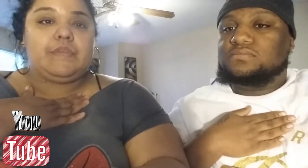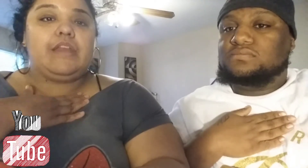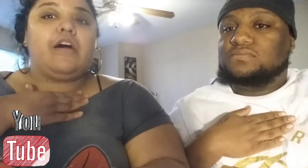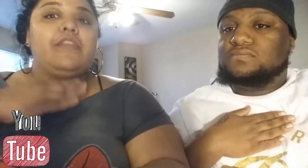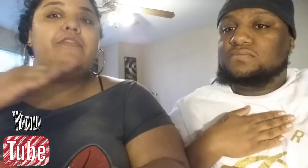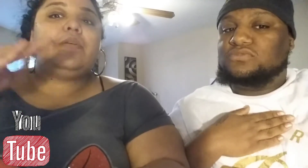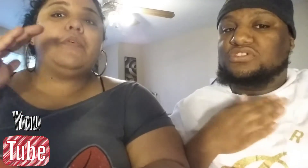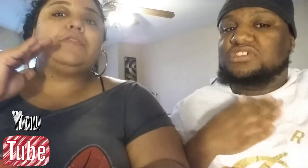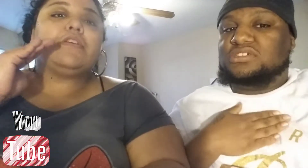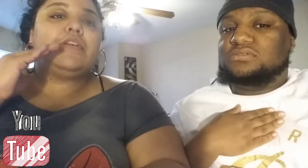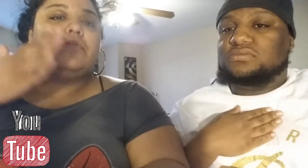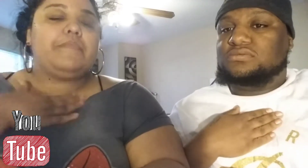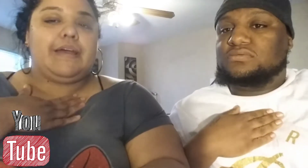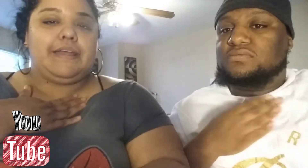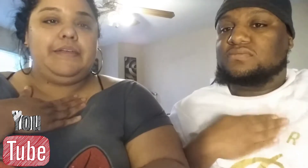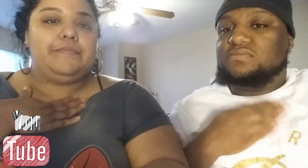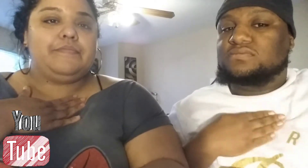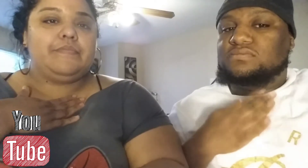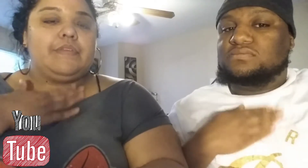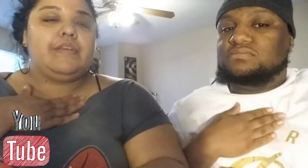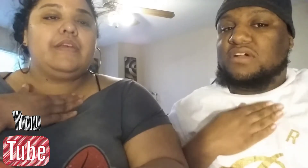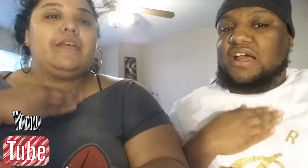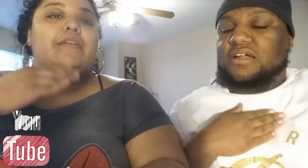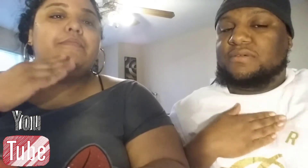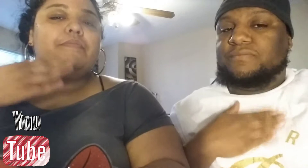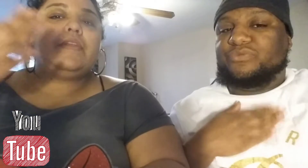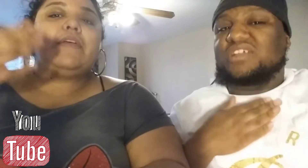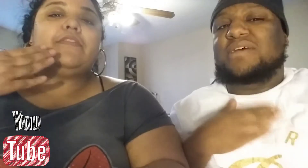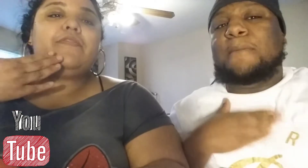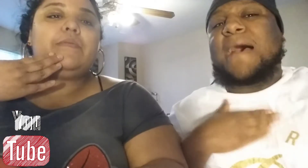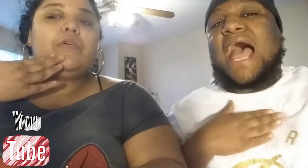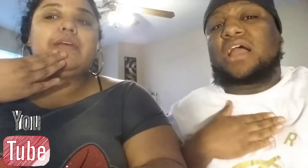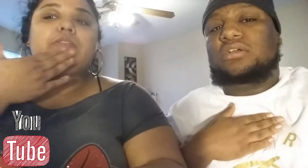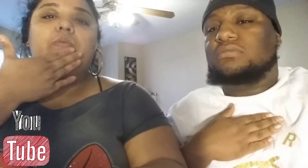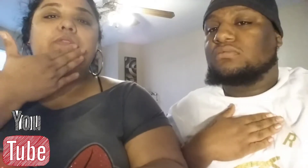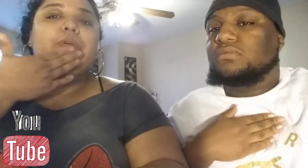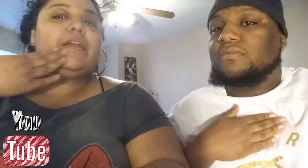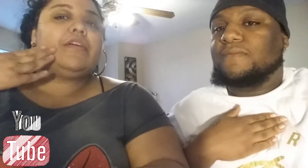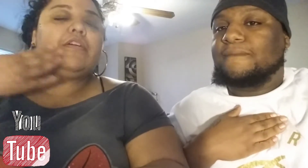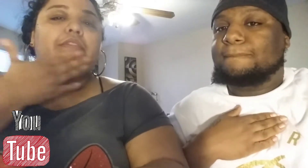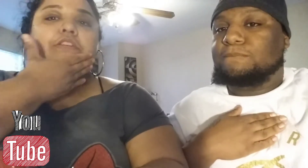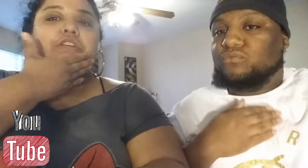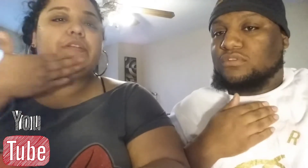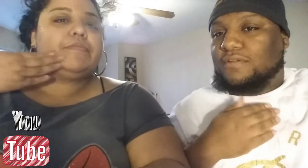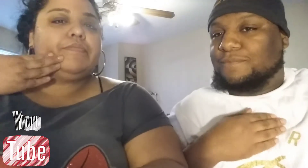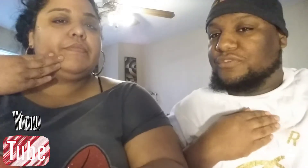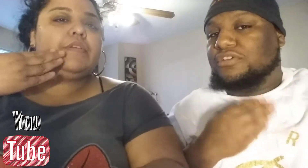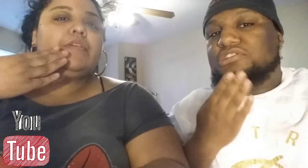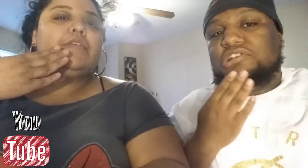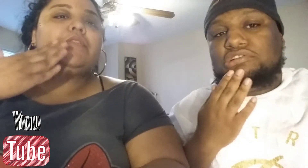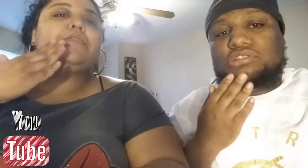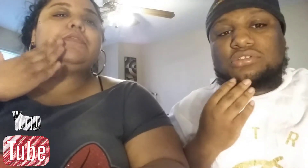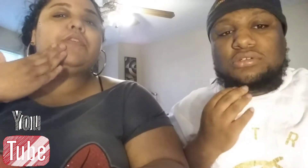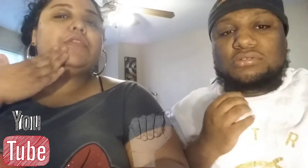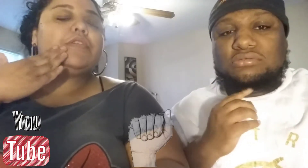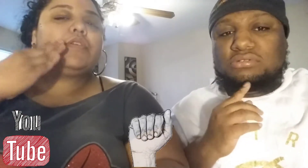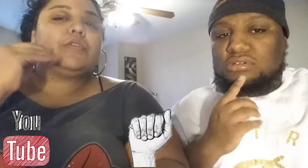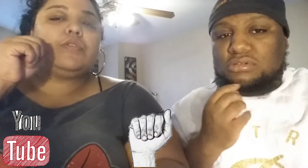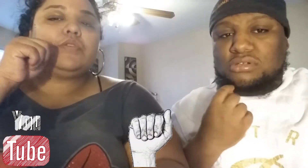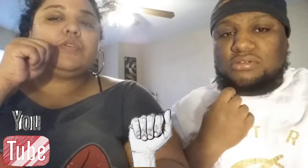And all the females. What's this? My. My. Mm-hmm. And the female my. Is always right here on the chin. On the chinny chin chin?